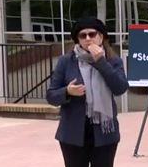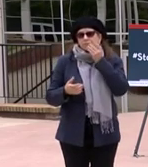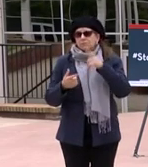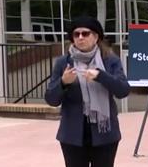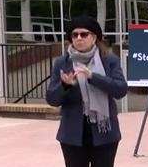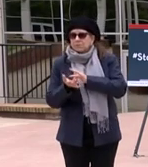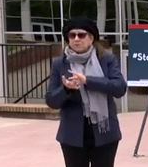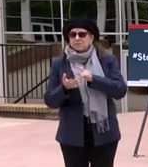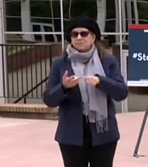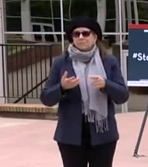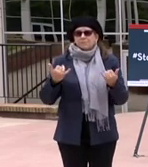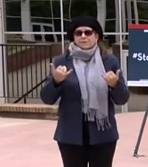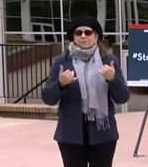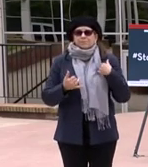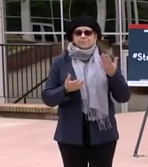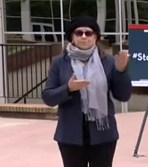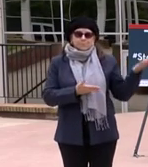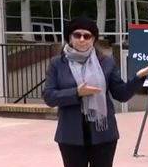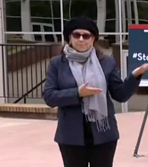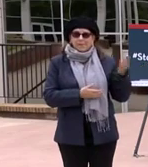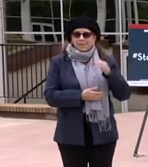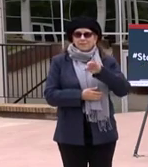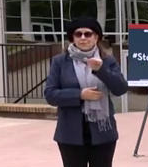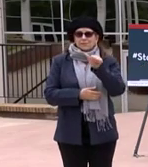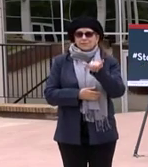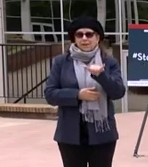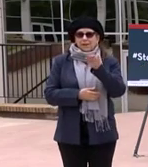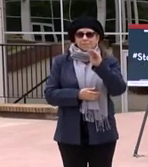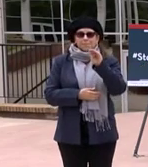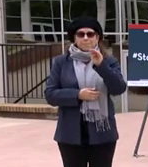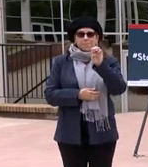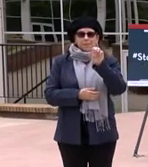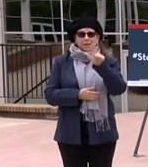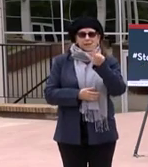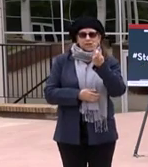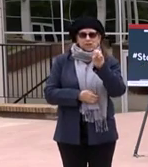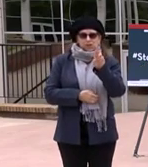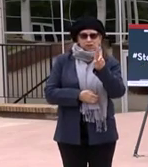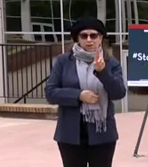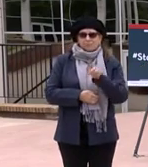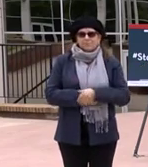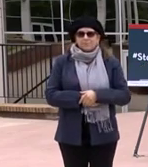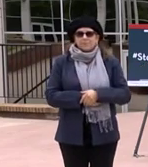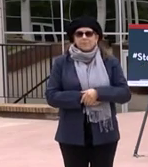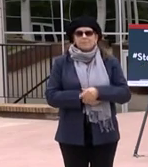Jay Melder for an update on our procurements.